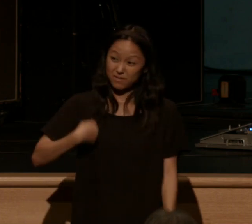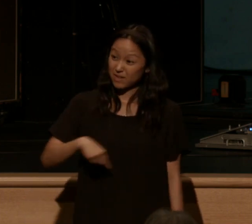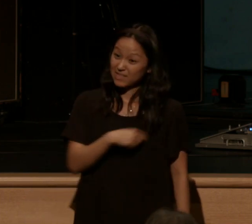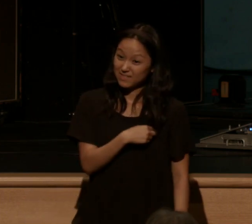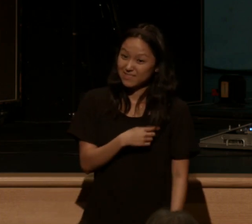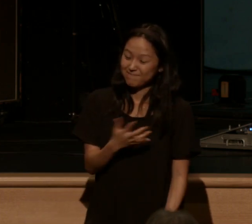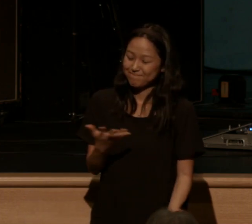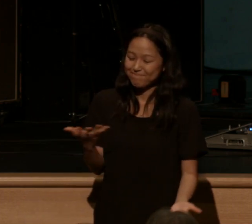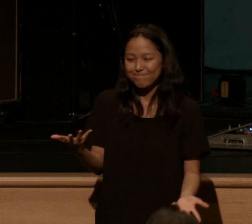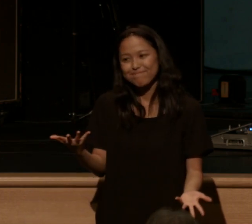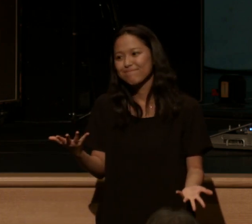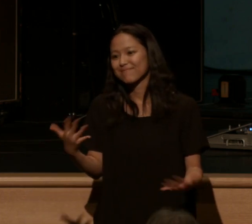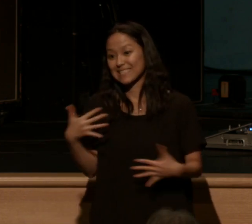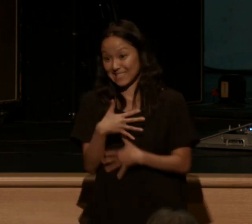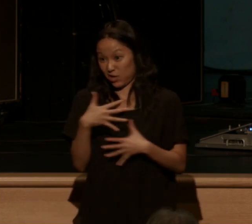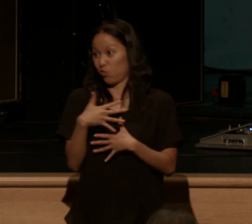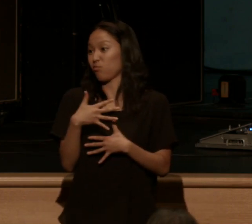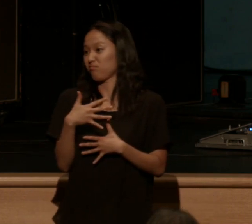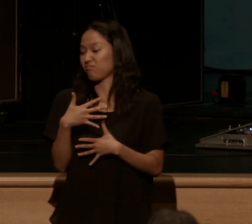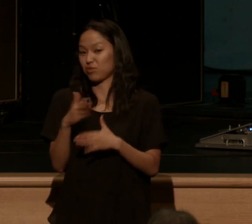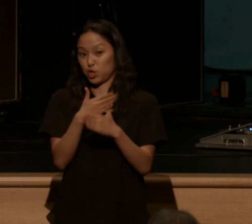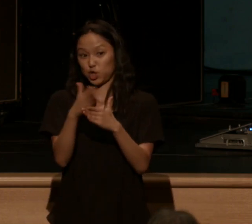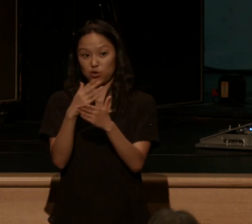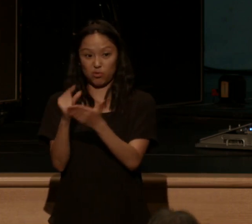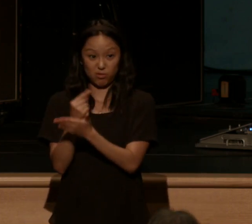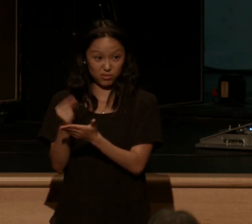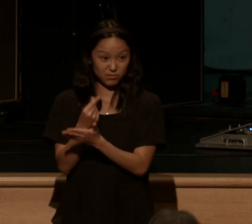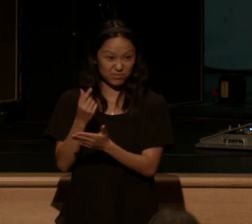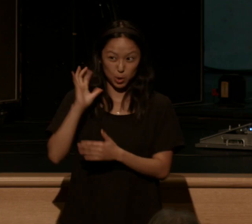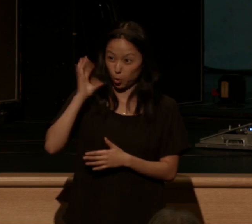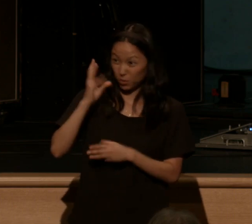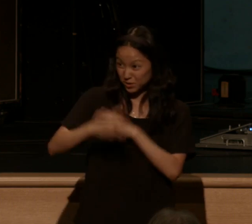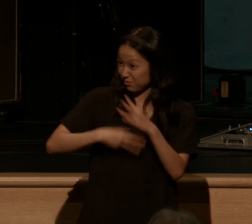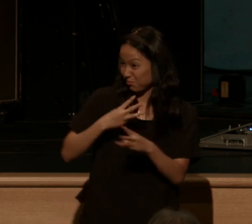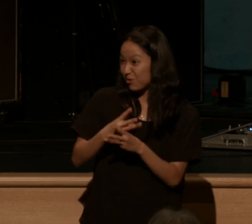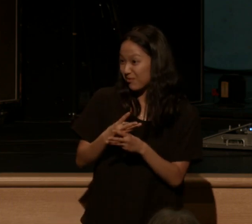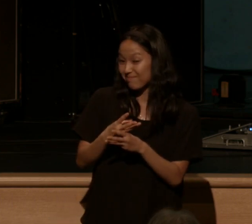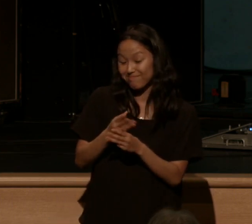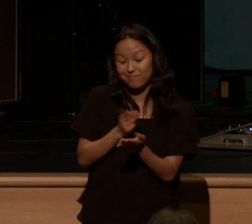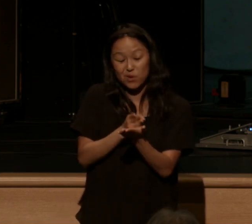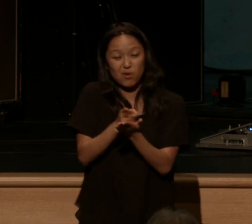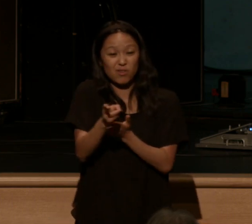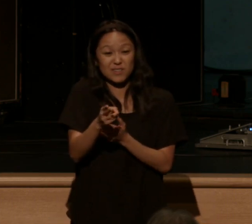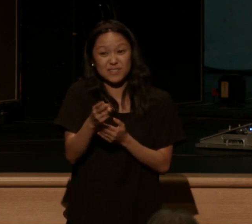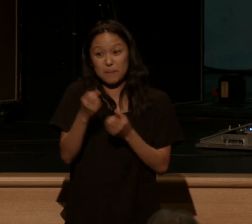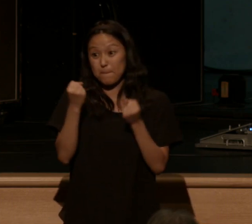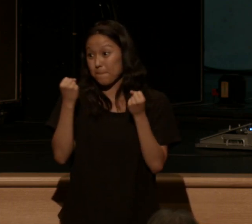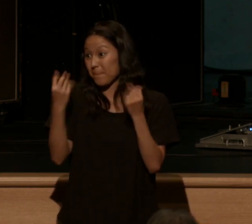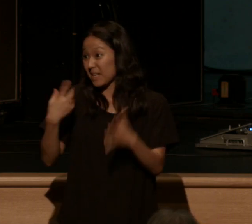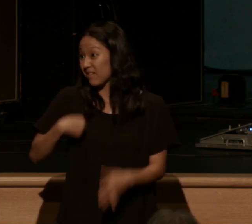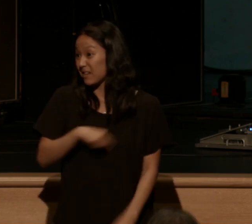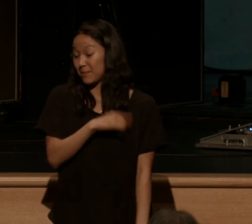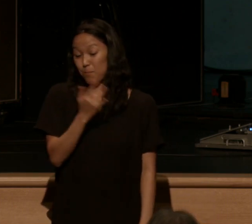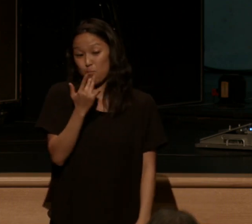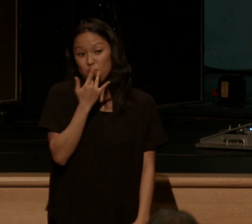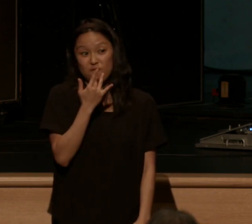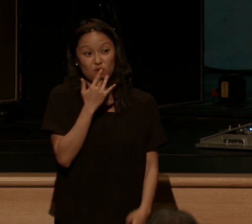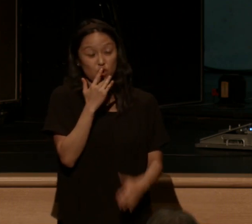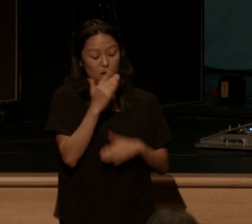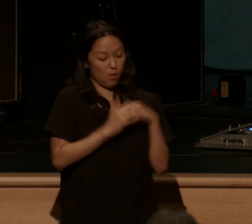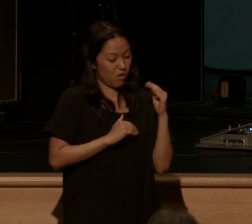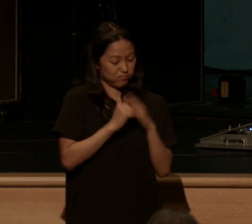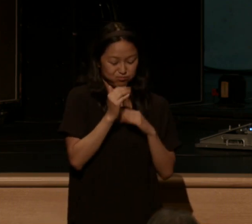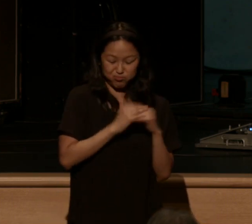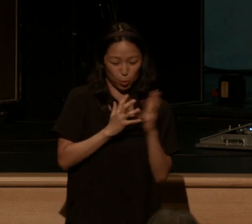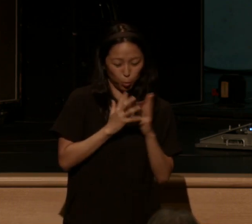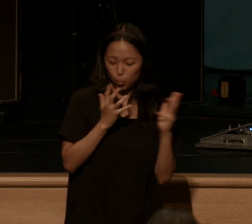are scared to witness in this crazy world we live in. Let's be honest too, a lot of us love our comfort too